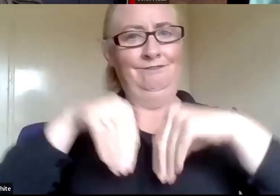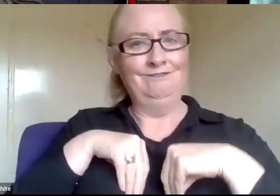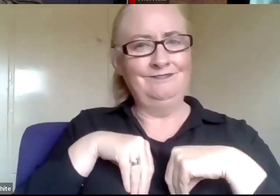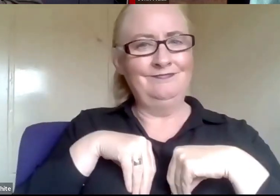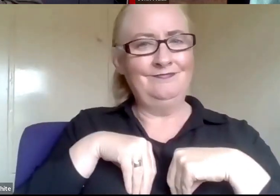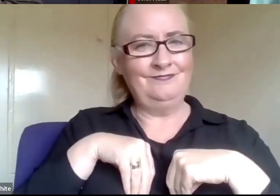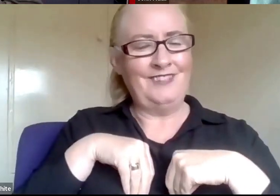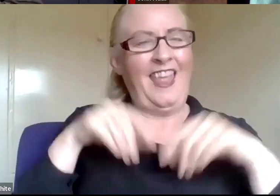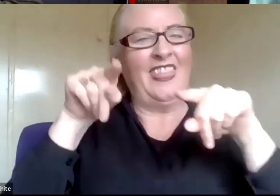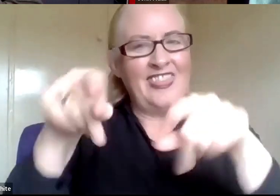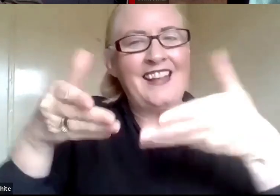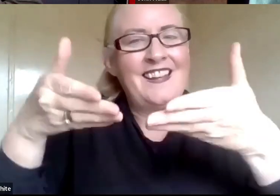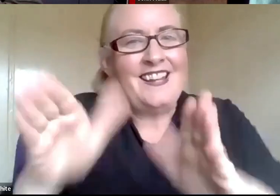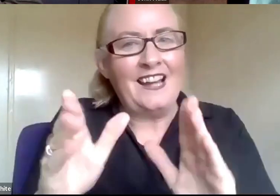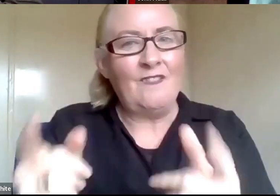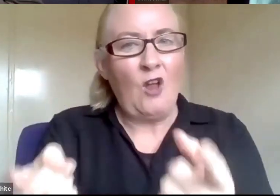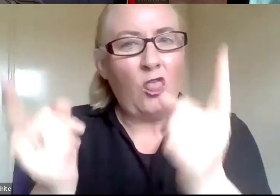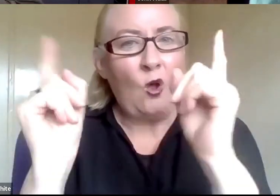Now,